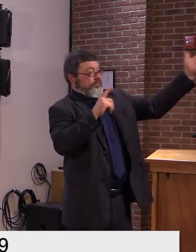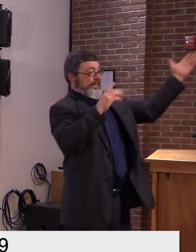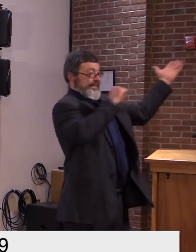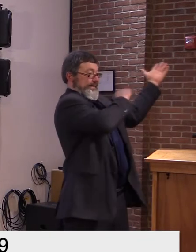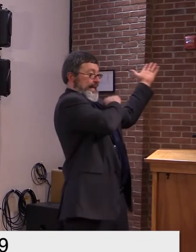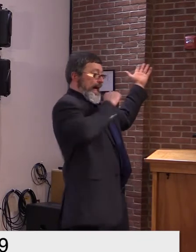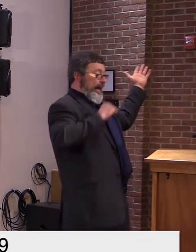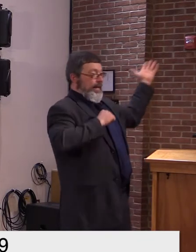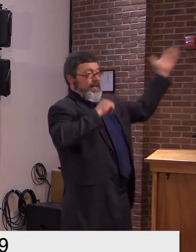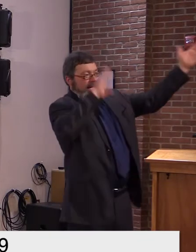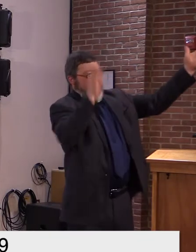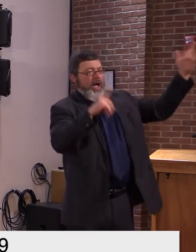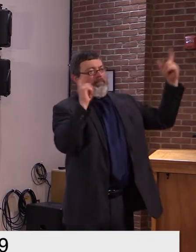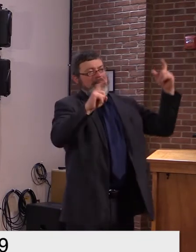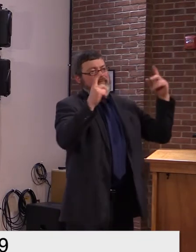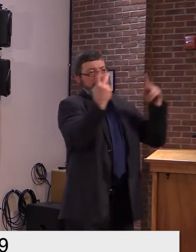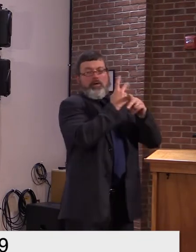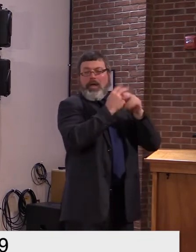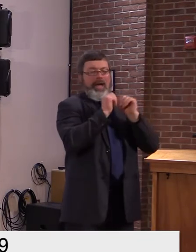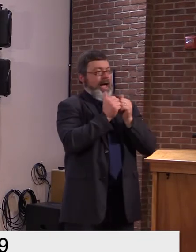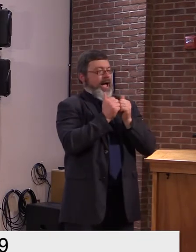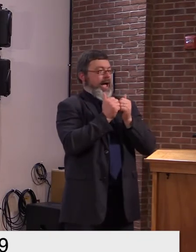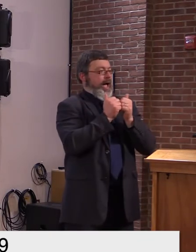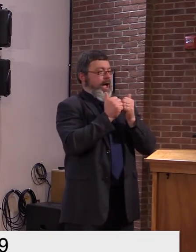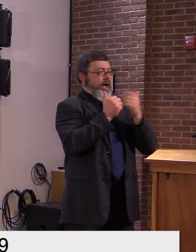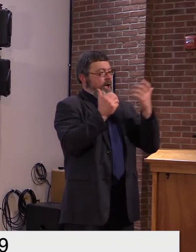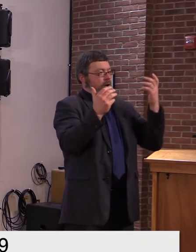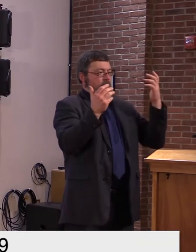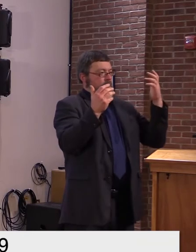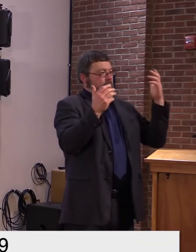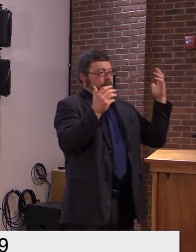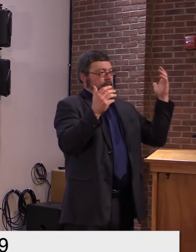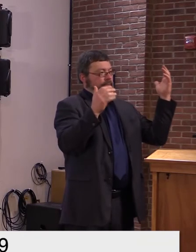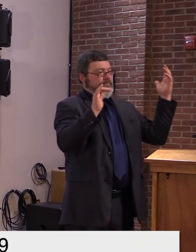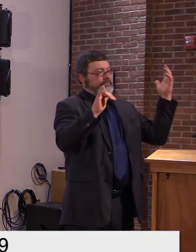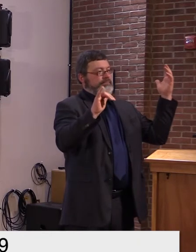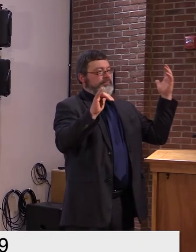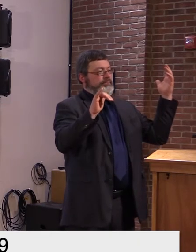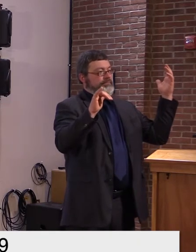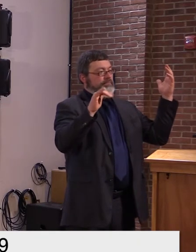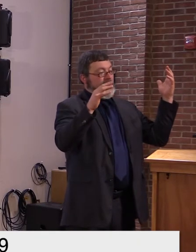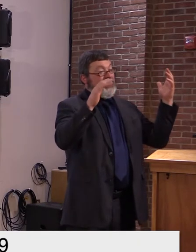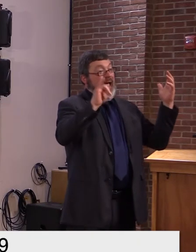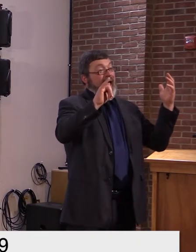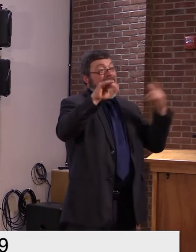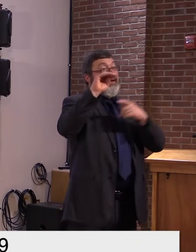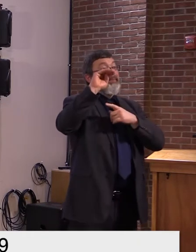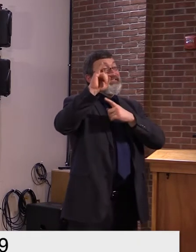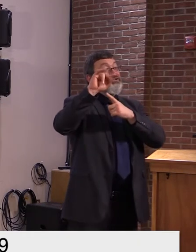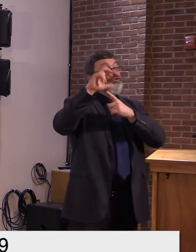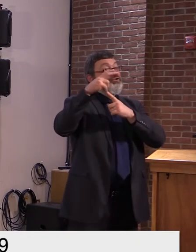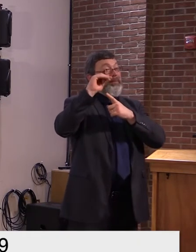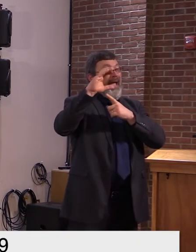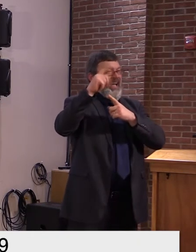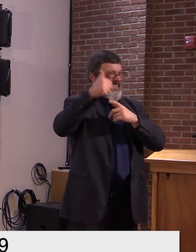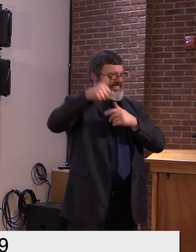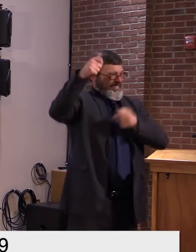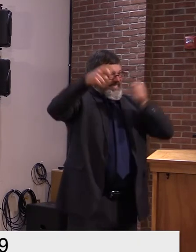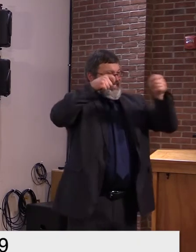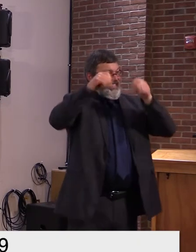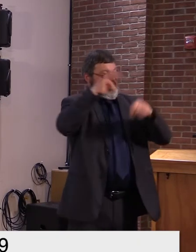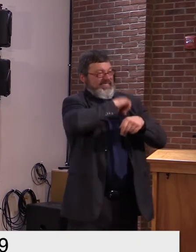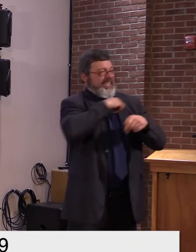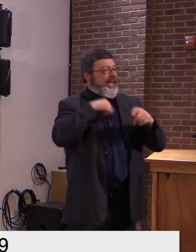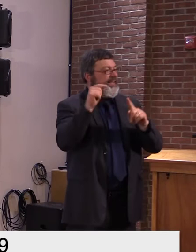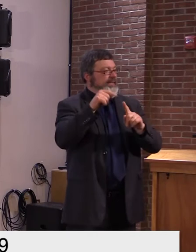resistance with Senator McConnell, who, you remember, famously said that the states should consider bankruptcy